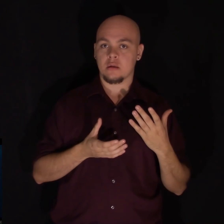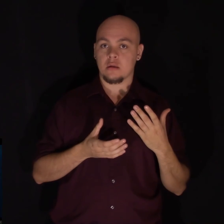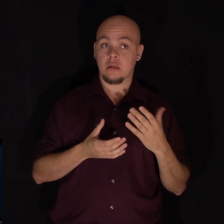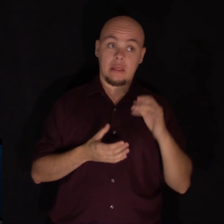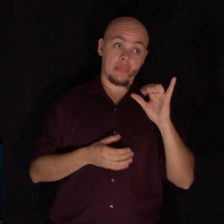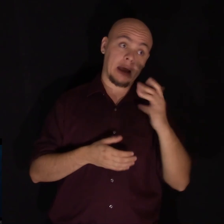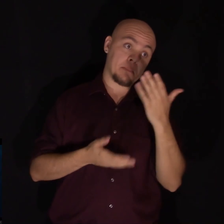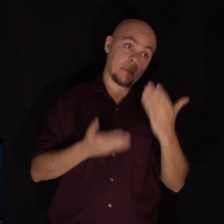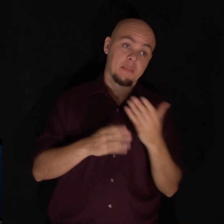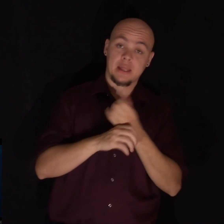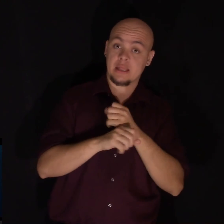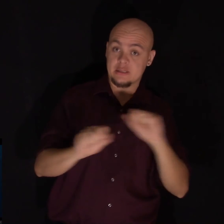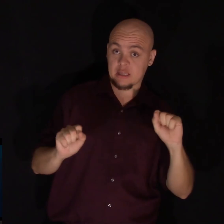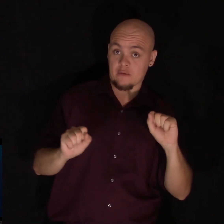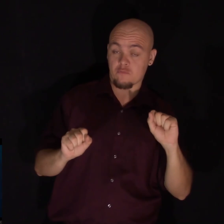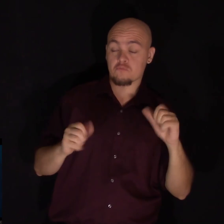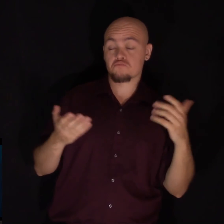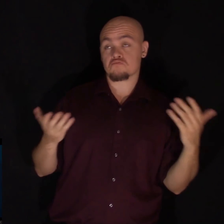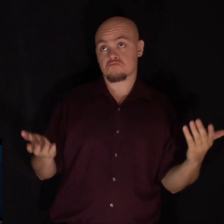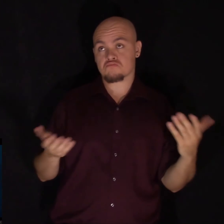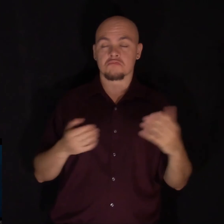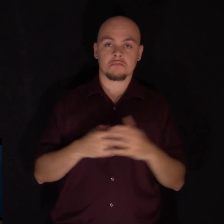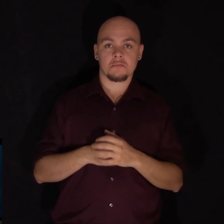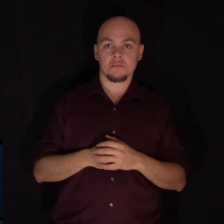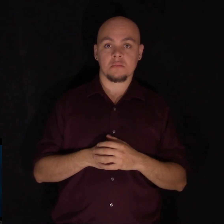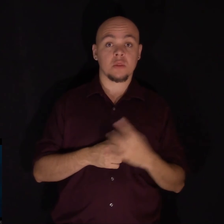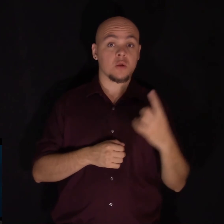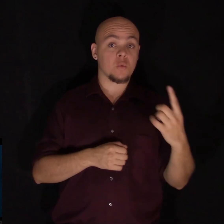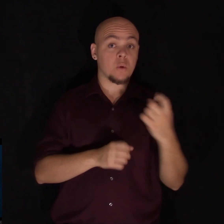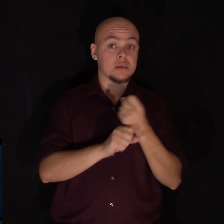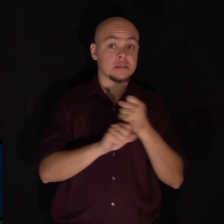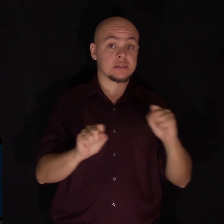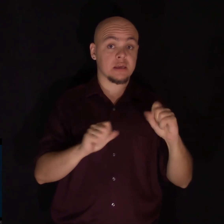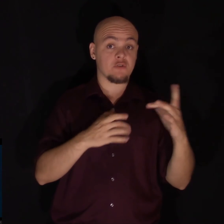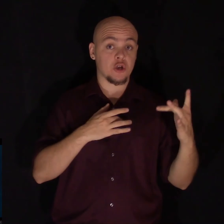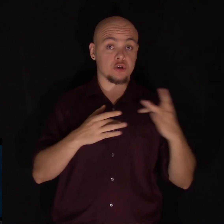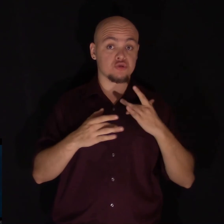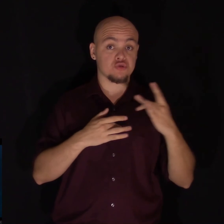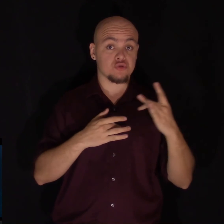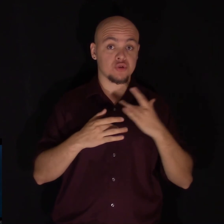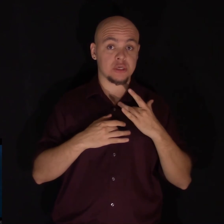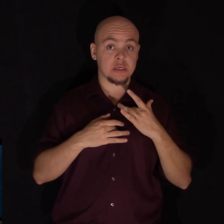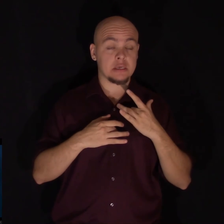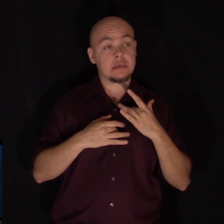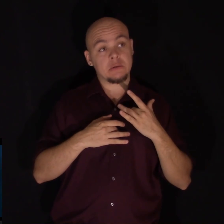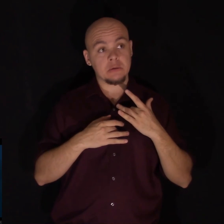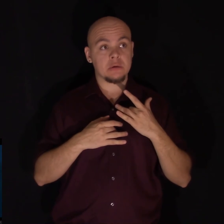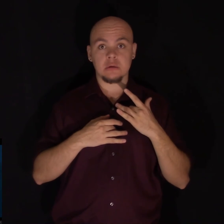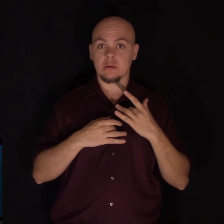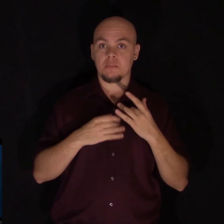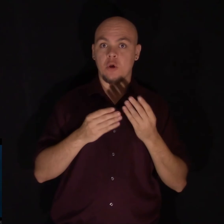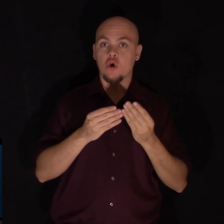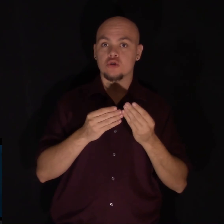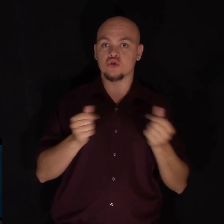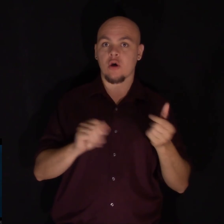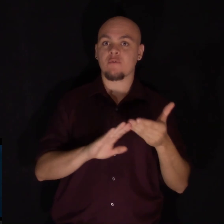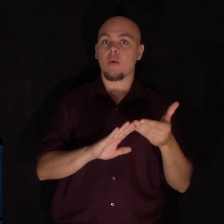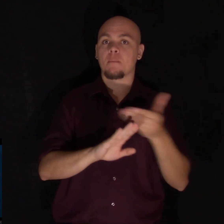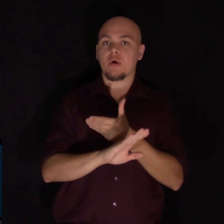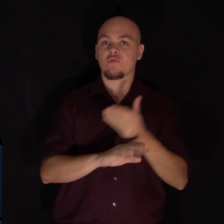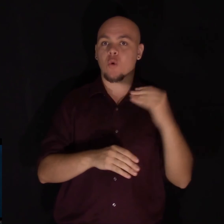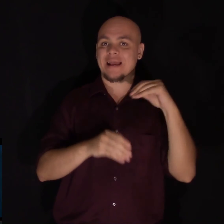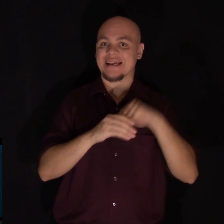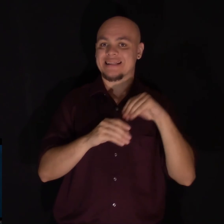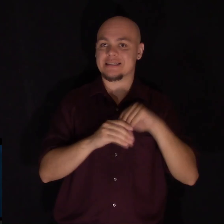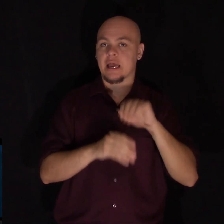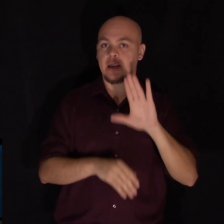the safest and only prudent path forward, but usually one's safety concerns about a technology have to be pretty much worked out before you stick it inside your